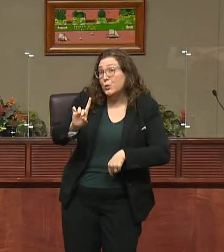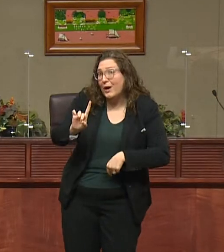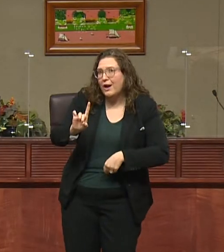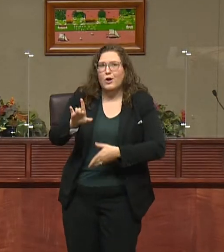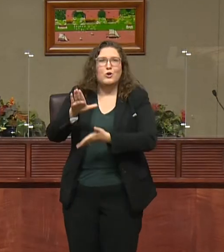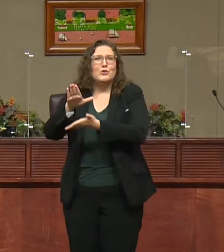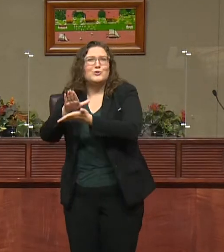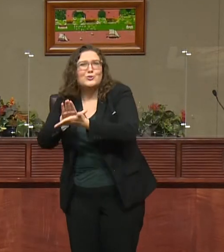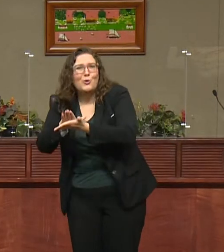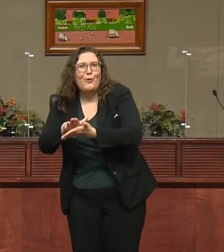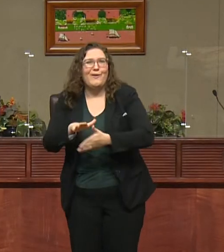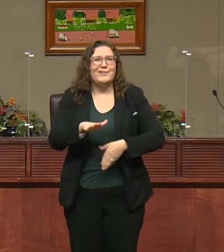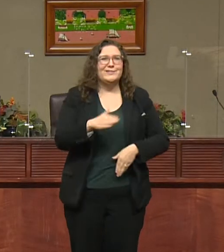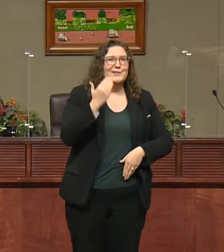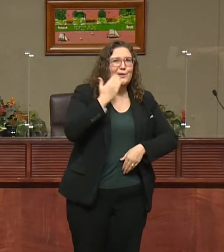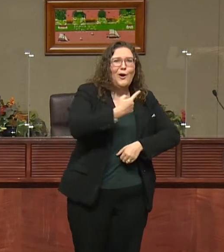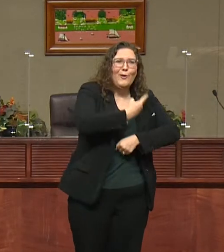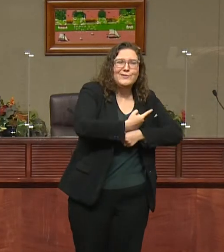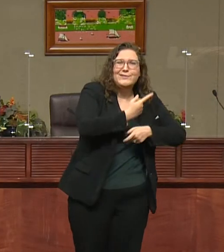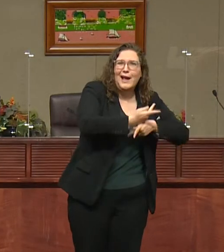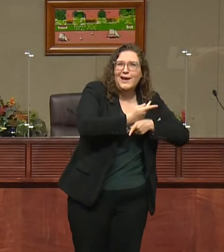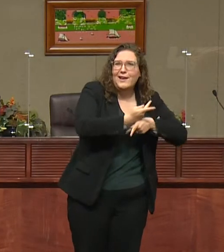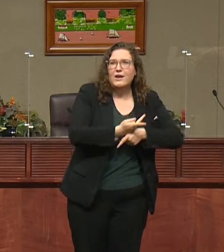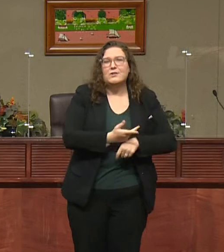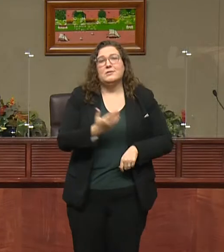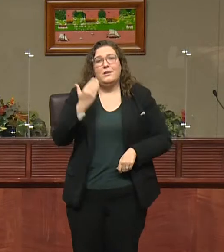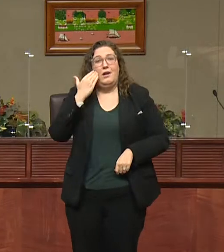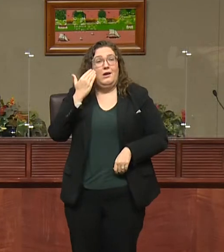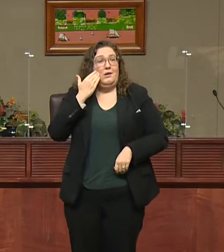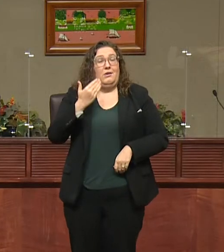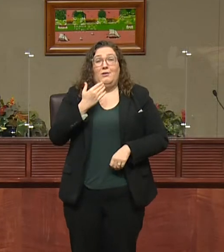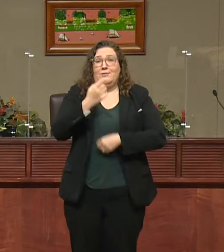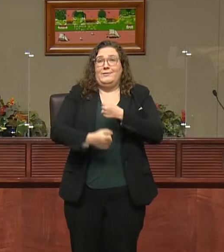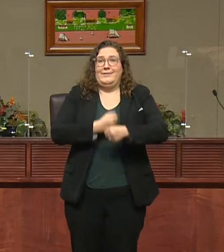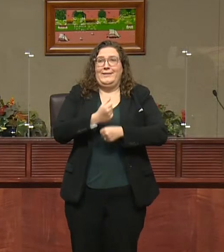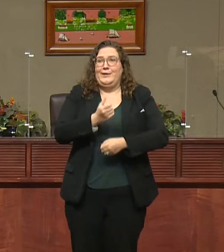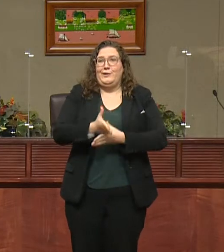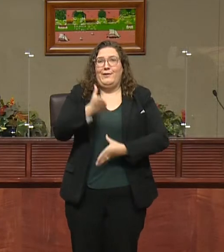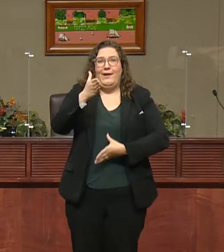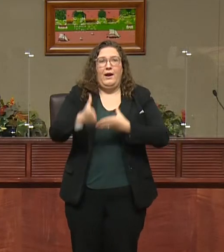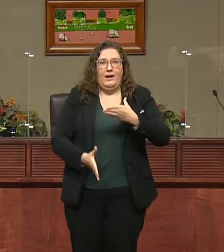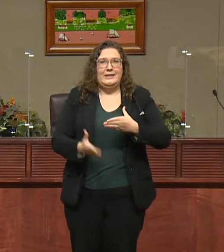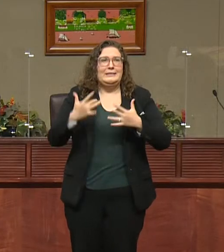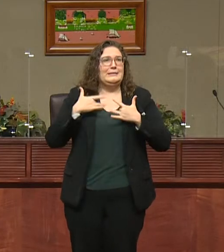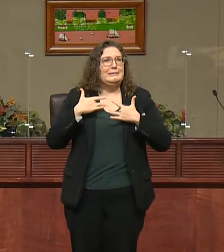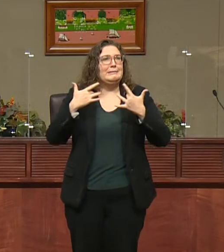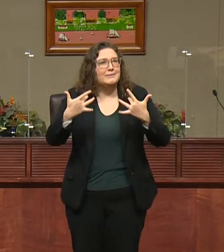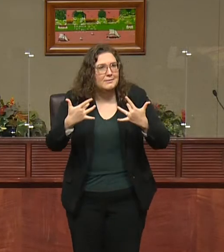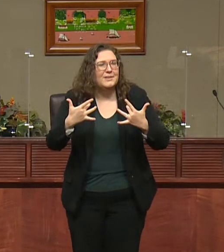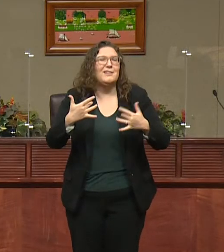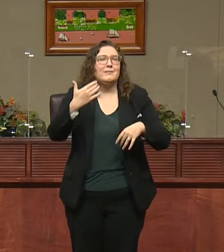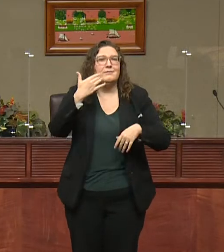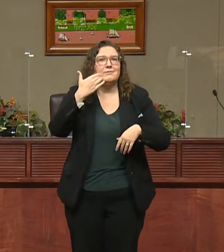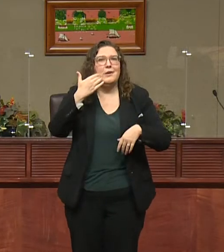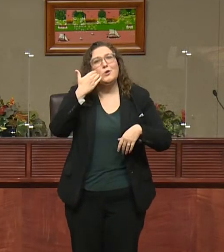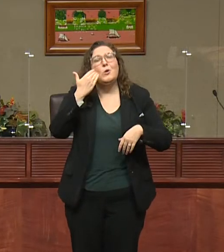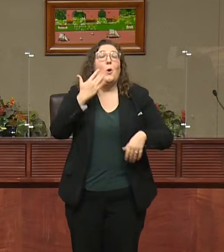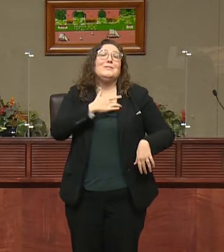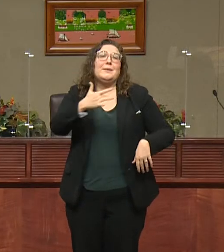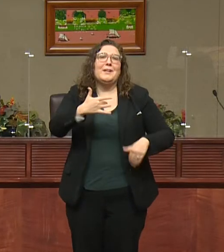as the end of the school year comes upon us, I know this is traditionally the time when there are a lot of celebrations for a lot